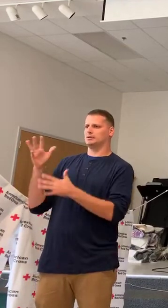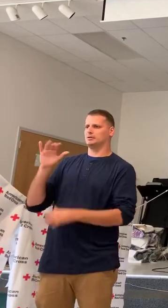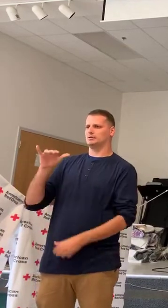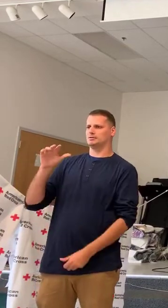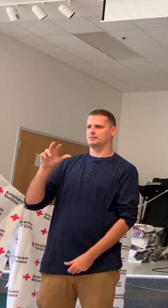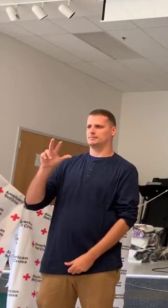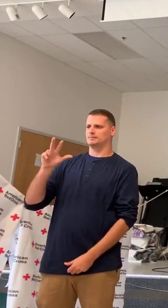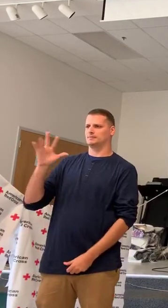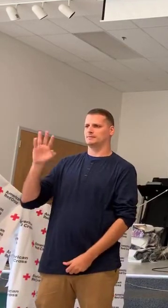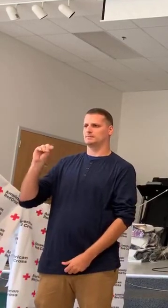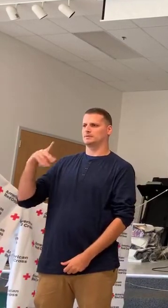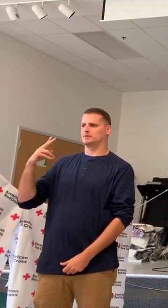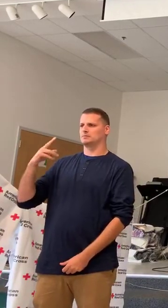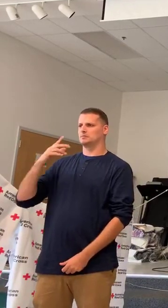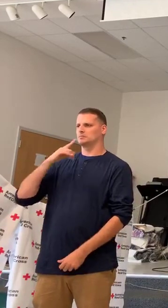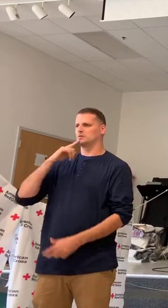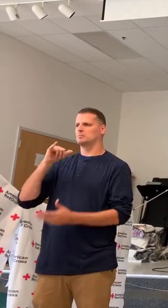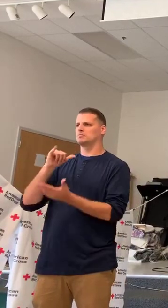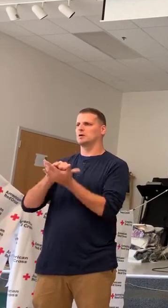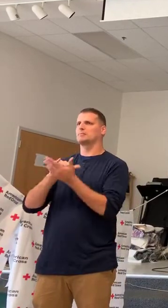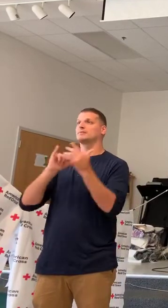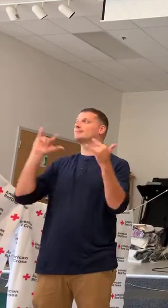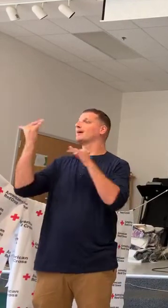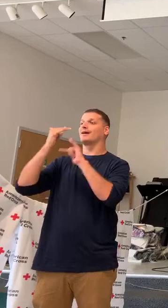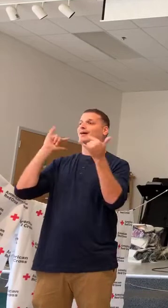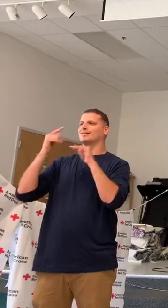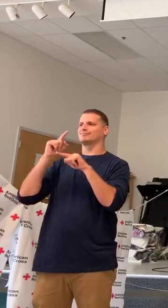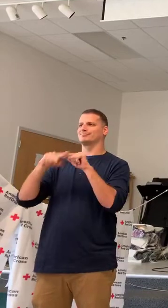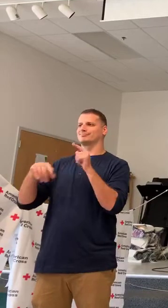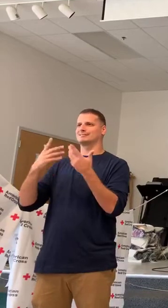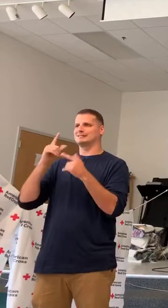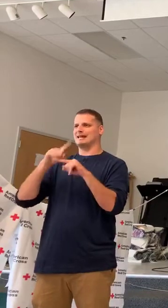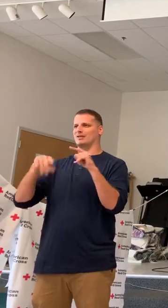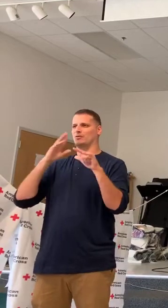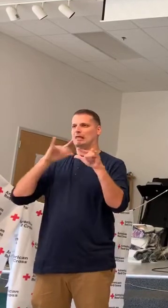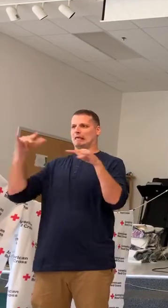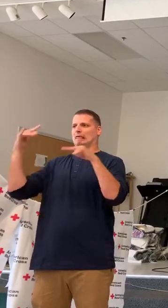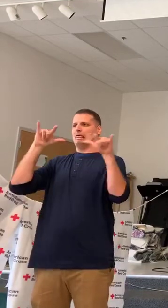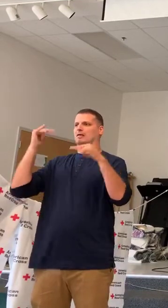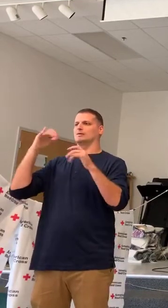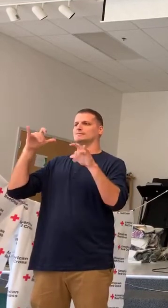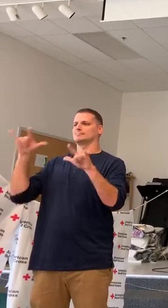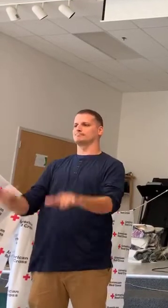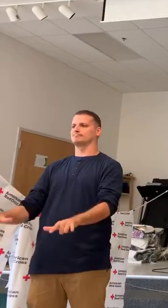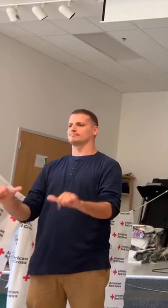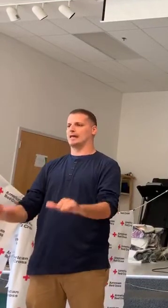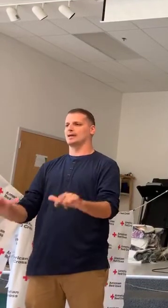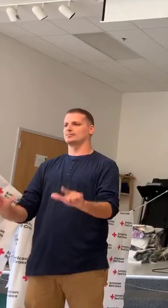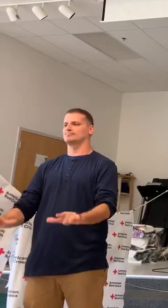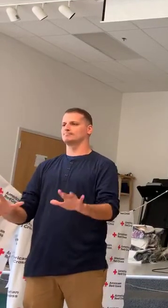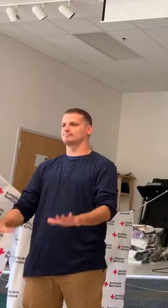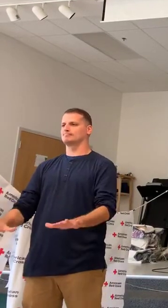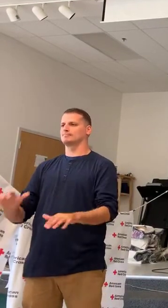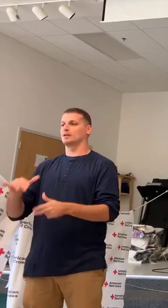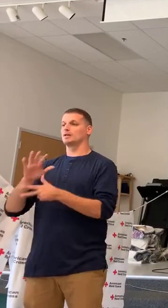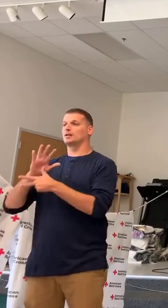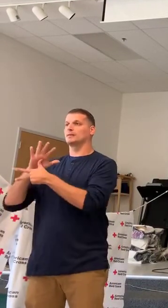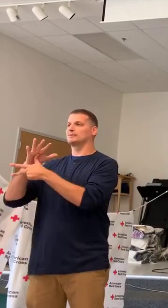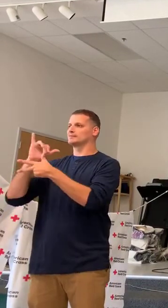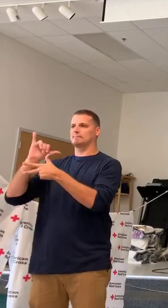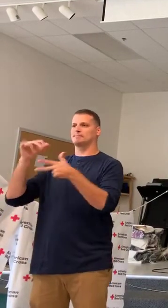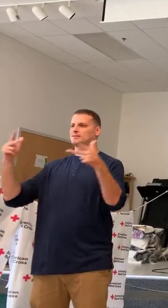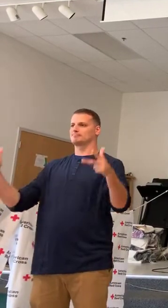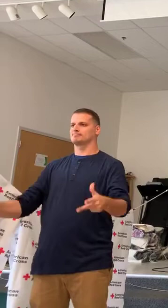fly. It was unsafe for the aircraft. So they were grounded on Saturday. So our tankers were grounded. The helicopters were grounded. As soon as they dropped